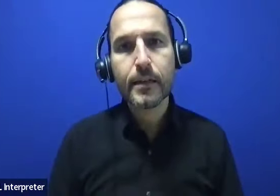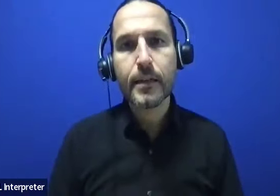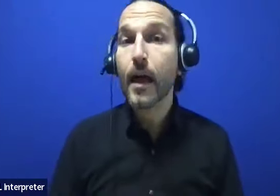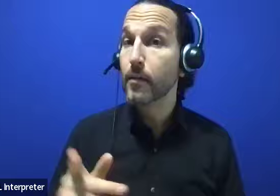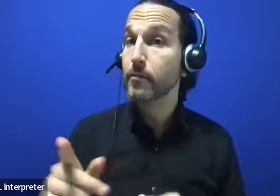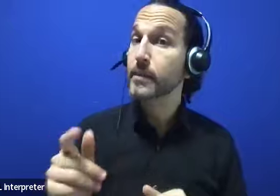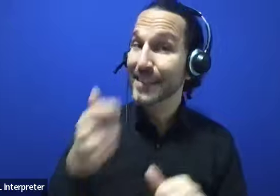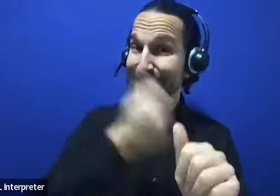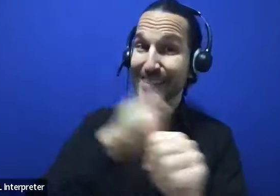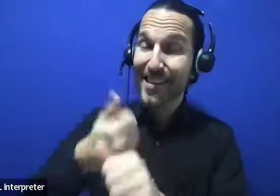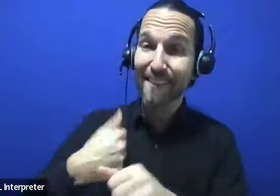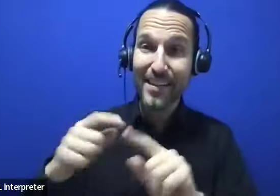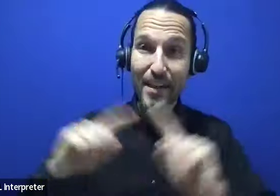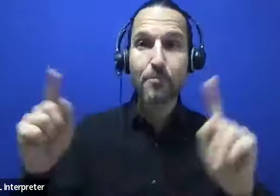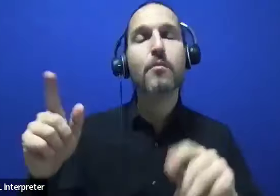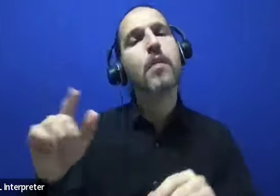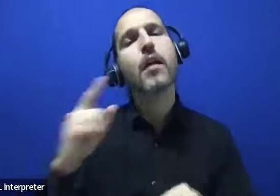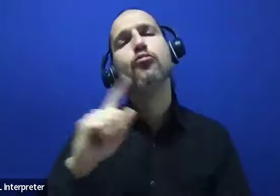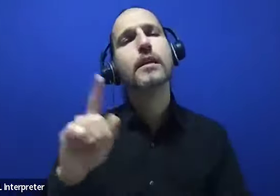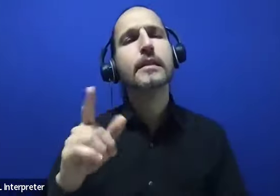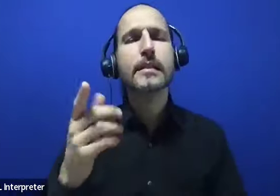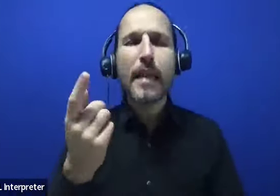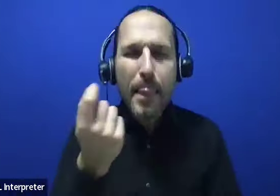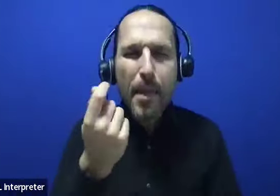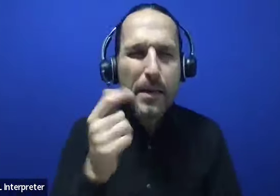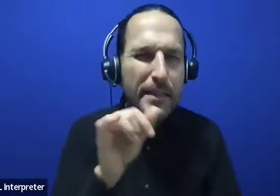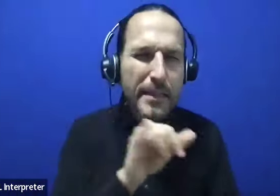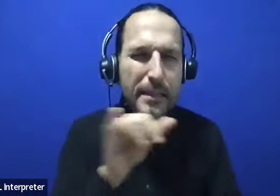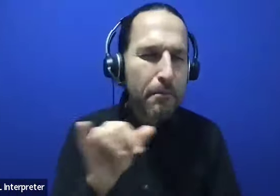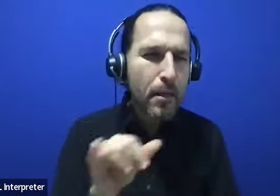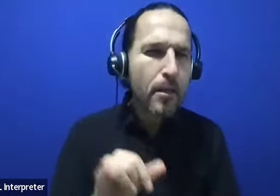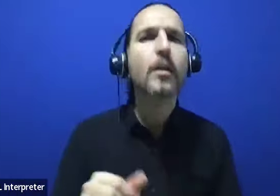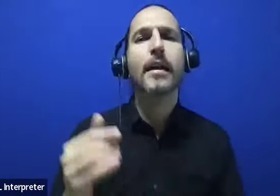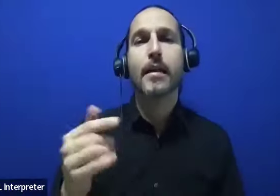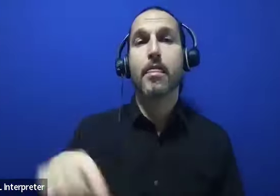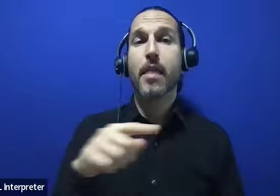differences, but also there's this underlying commonality of people who have charge.